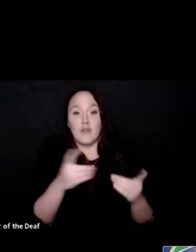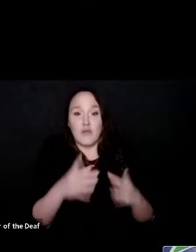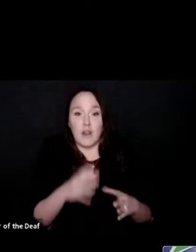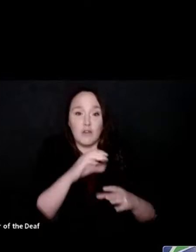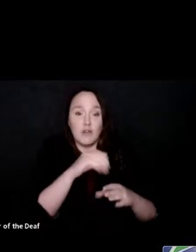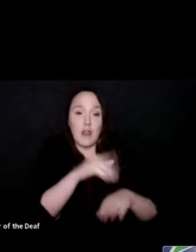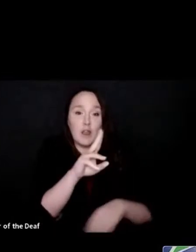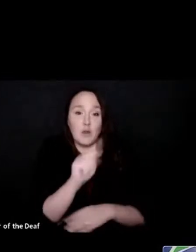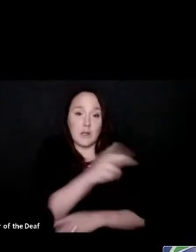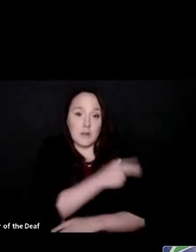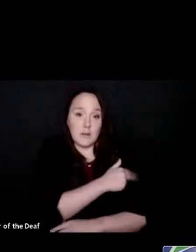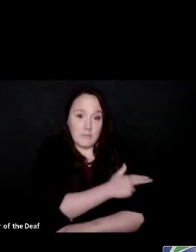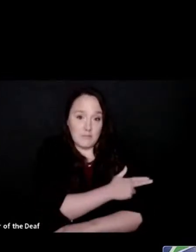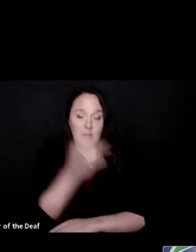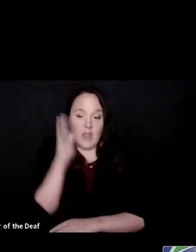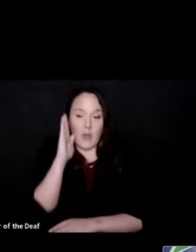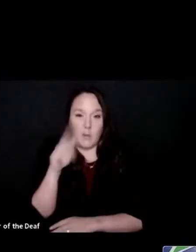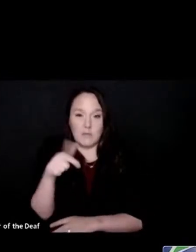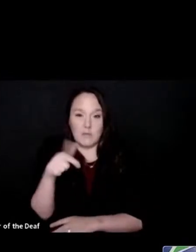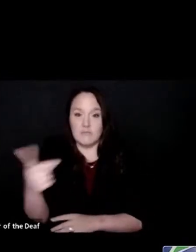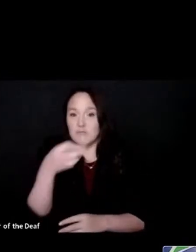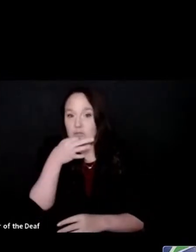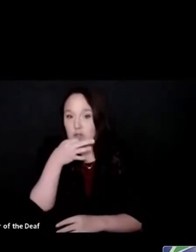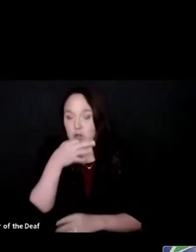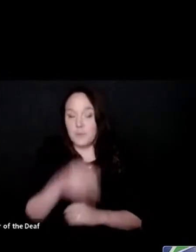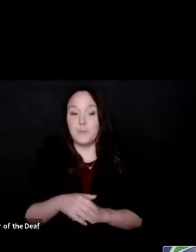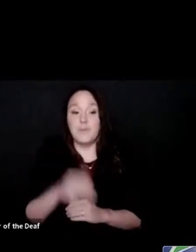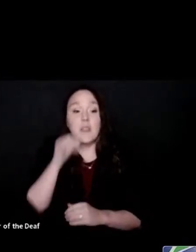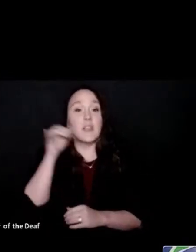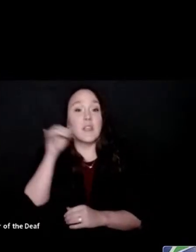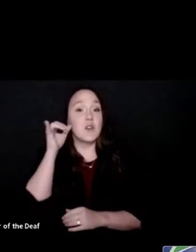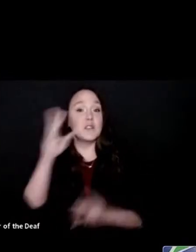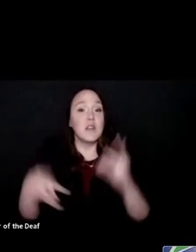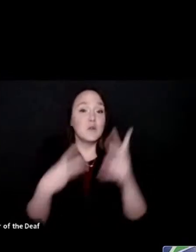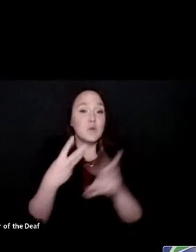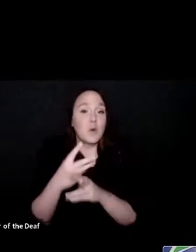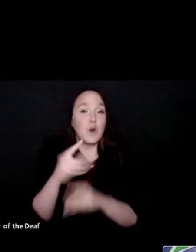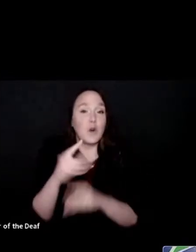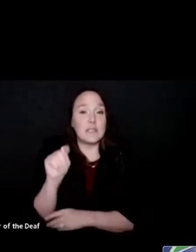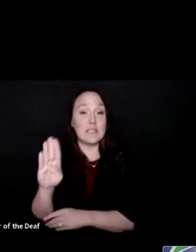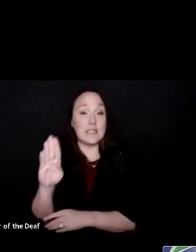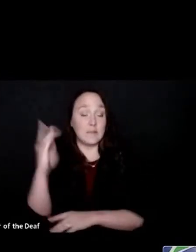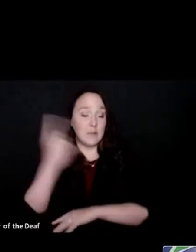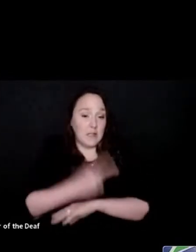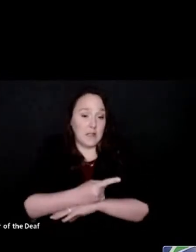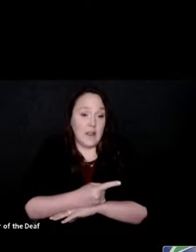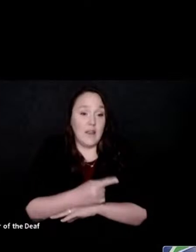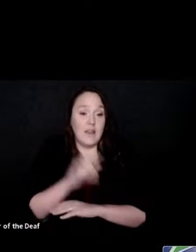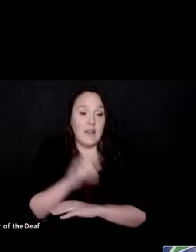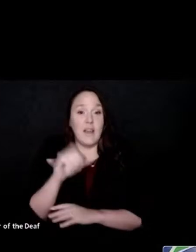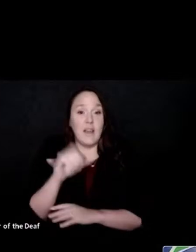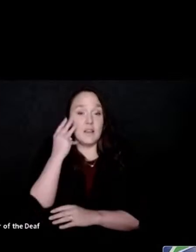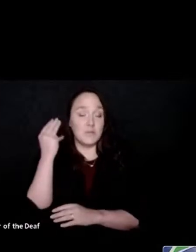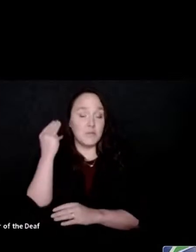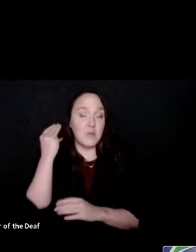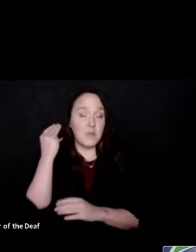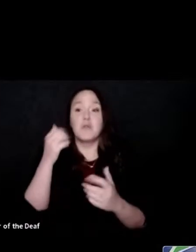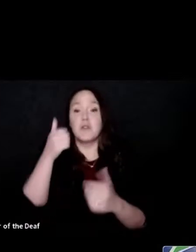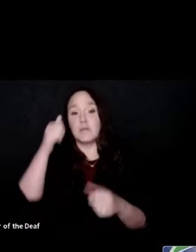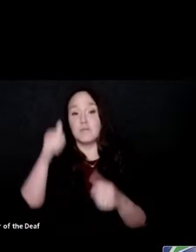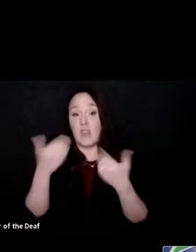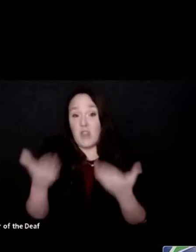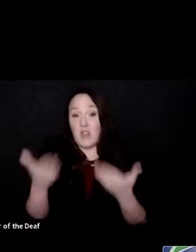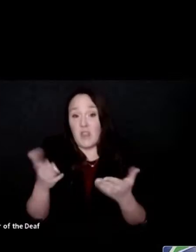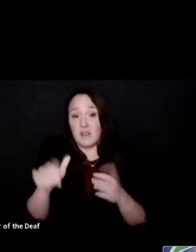shortly. Yesterday was World Tuberculosis Day, a commemoration that exists to educate the